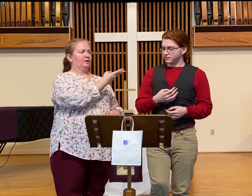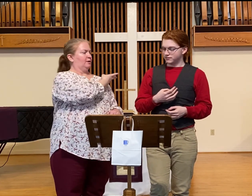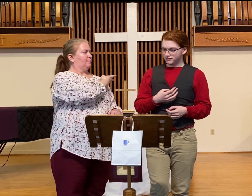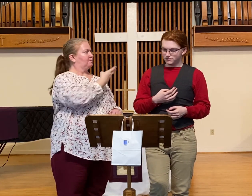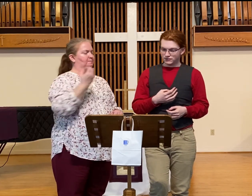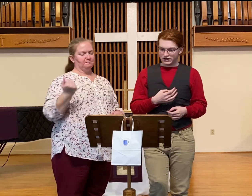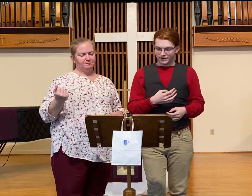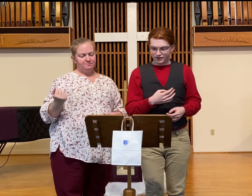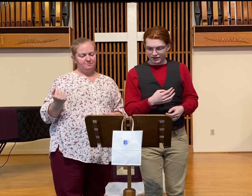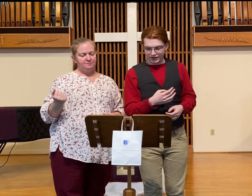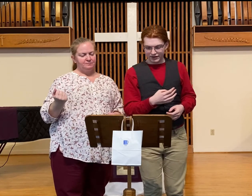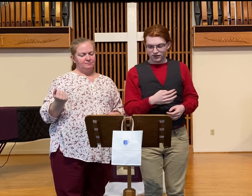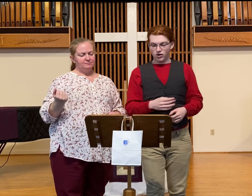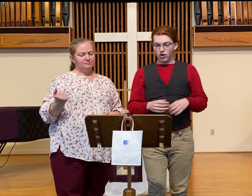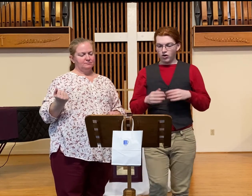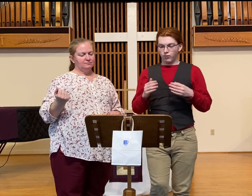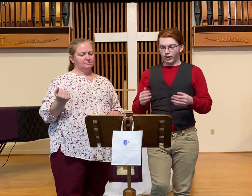Okay. Yeah, and then